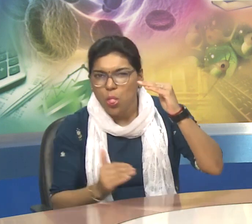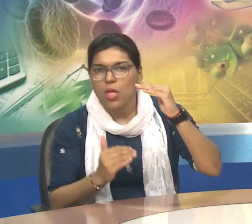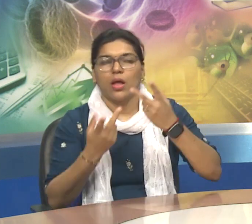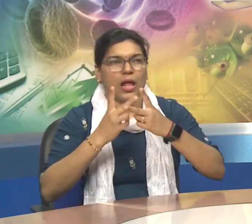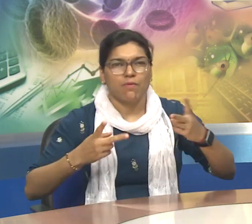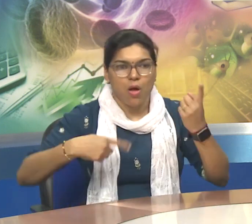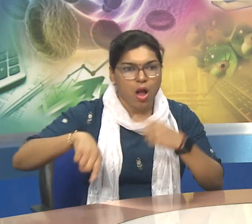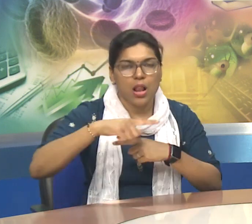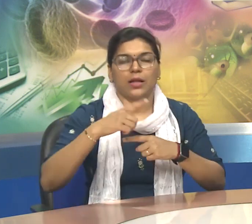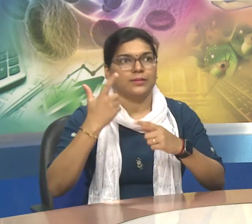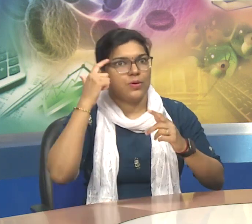worried about.